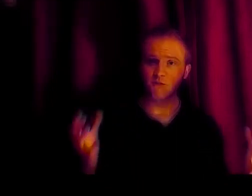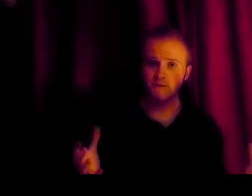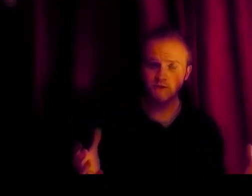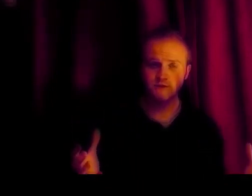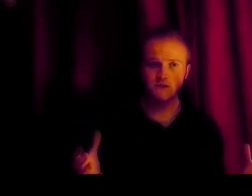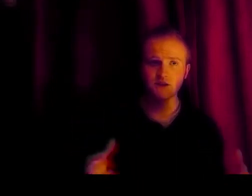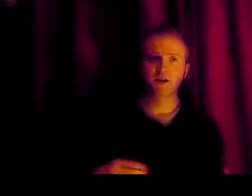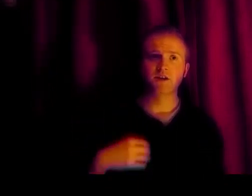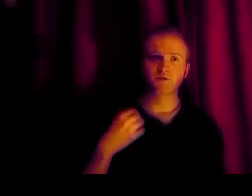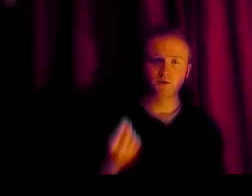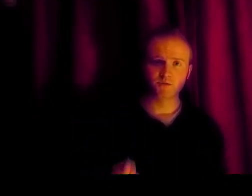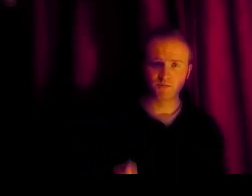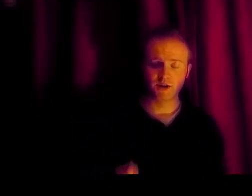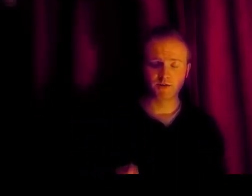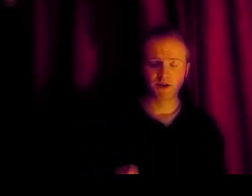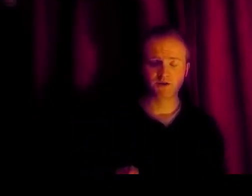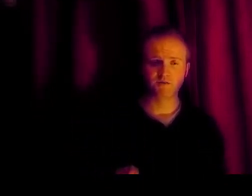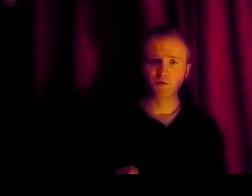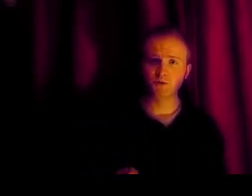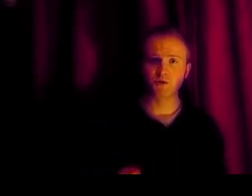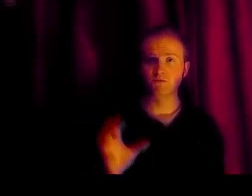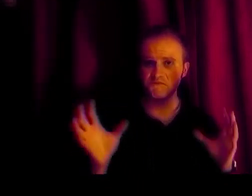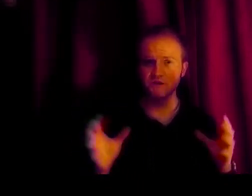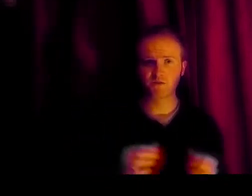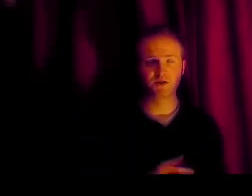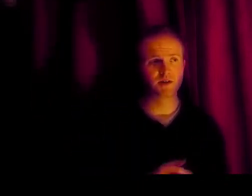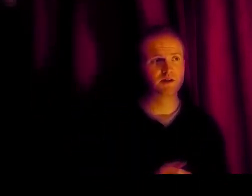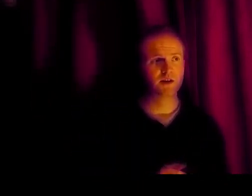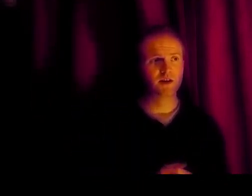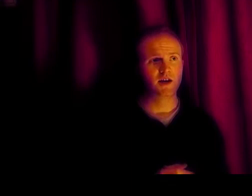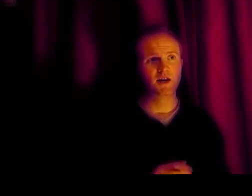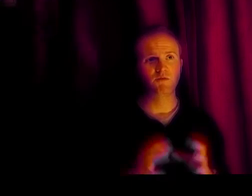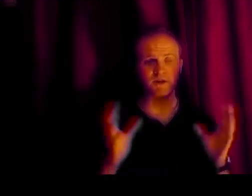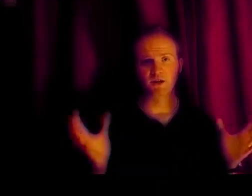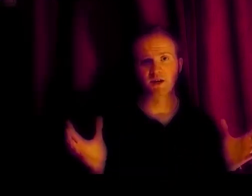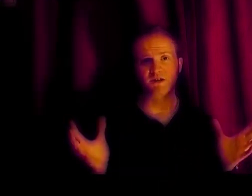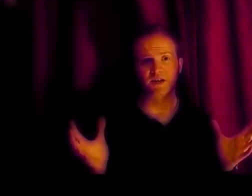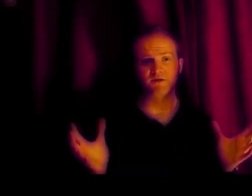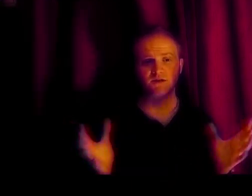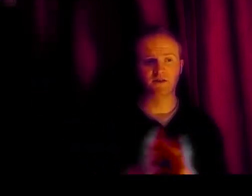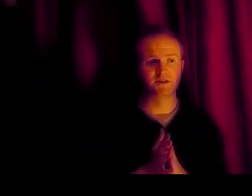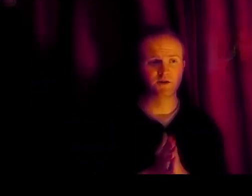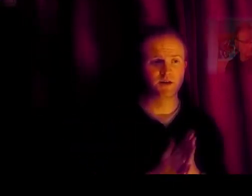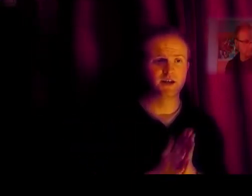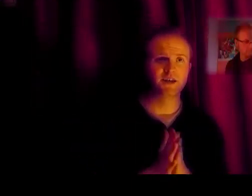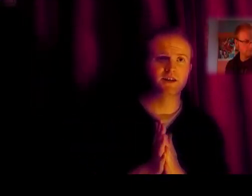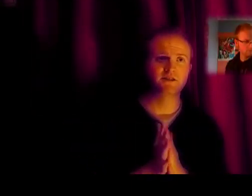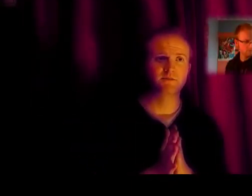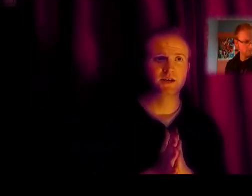my computer, through an application called Photo Booth, generally really good, it wasn't picking up the sound, so that made